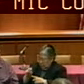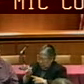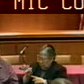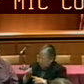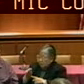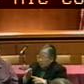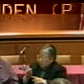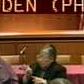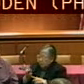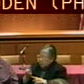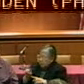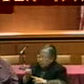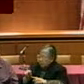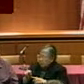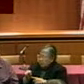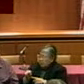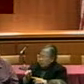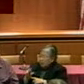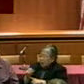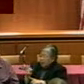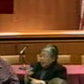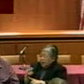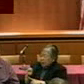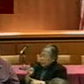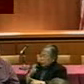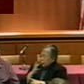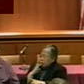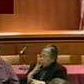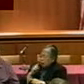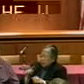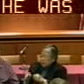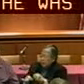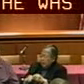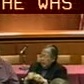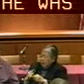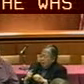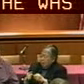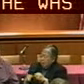And he was talking about how text,